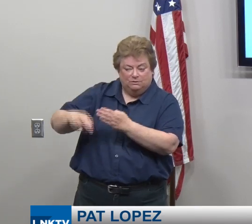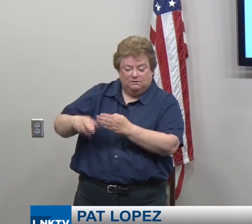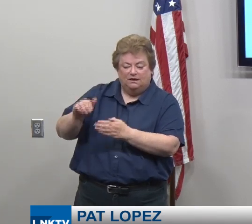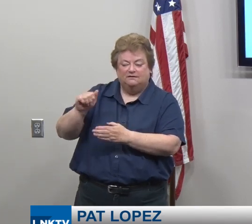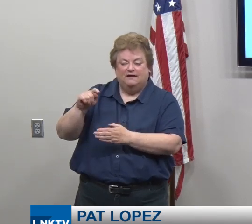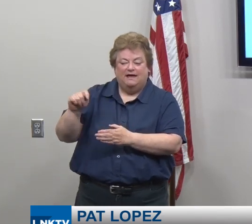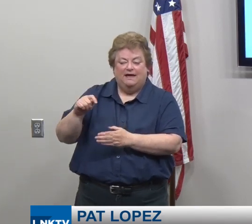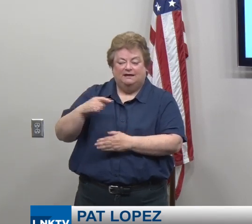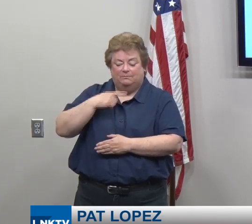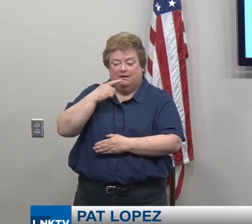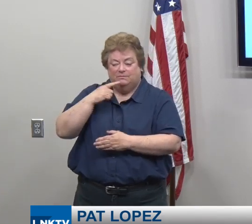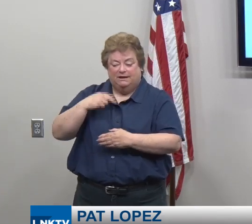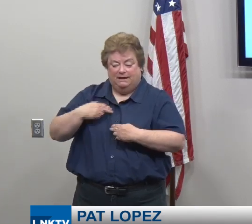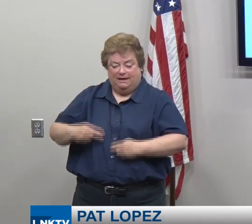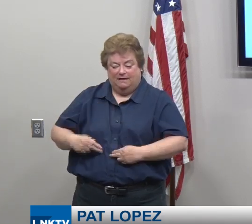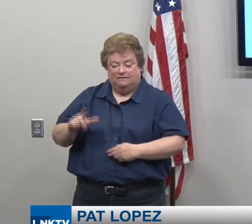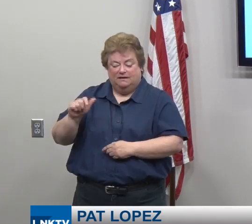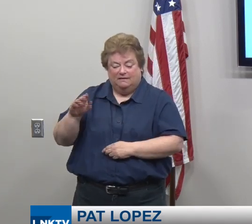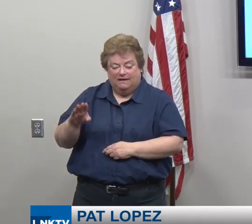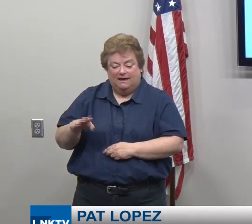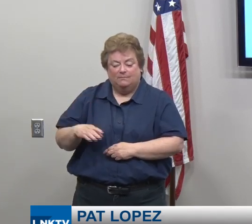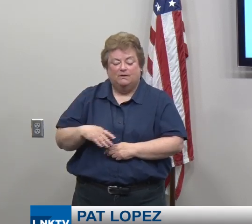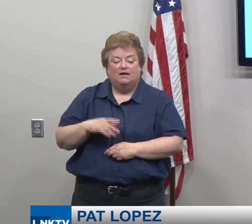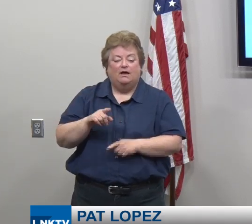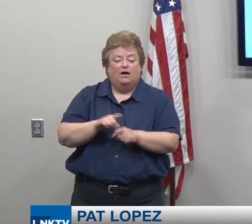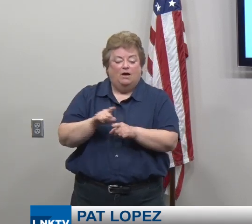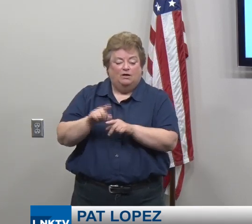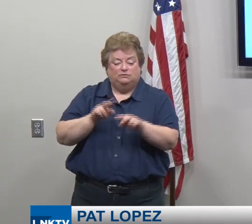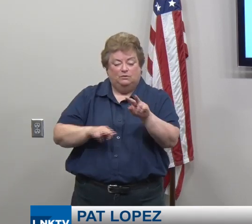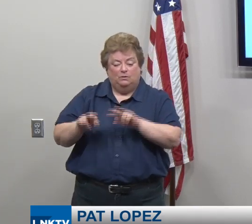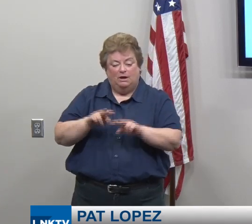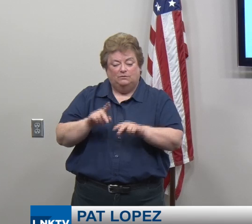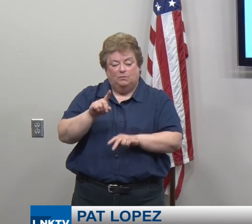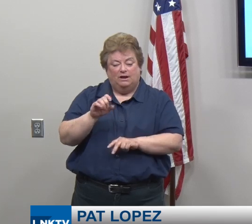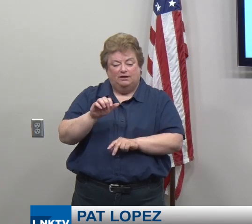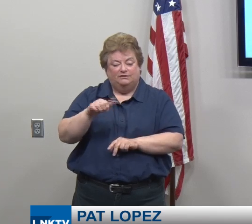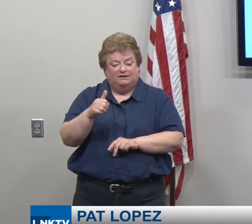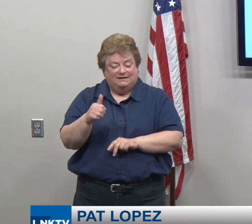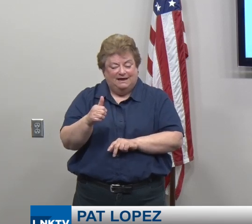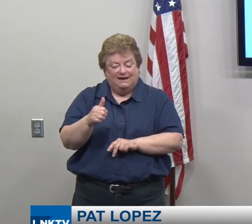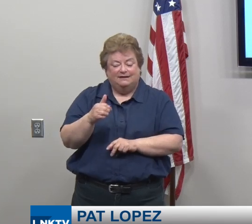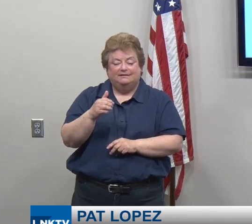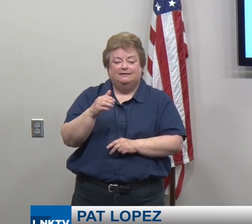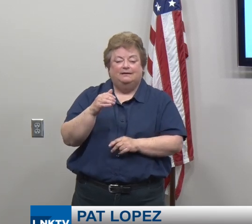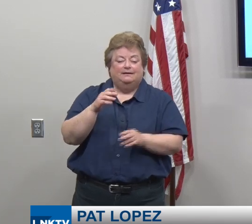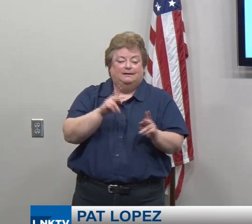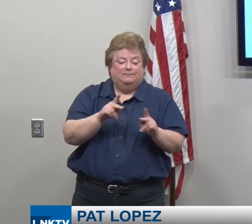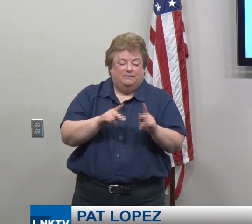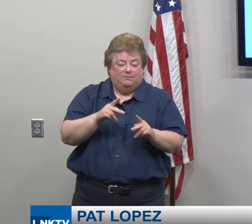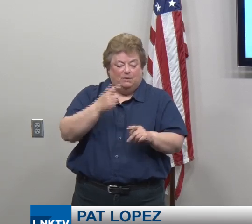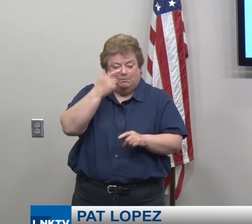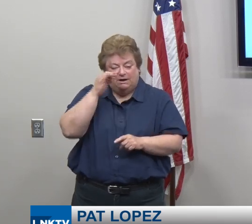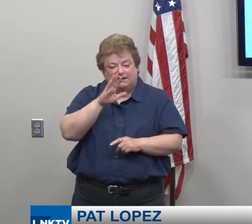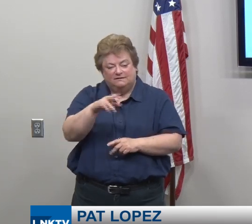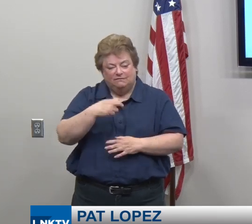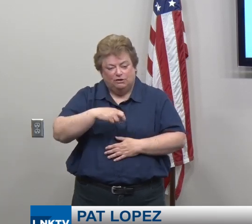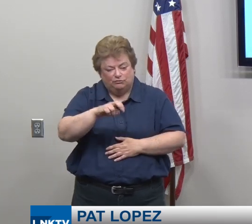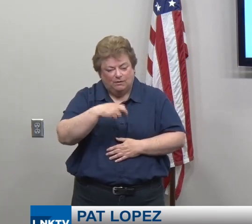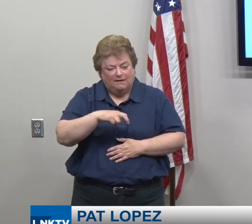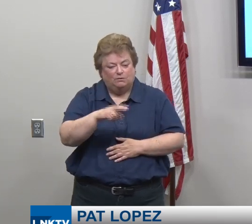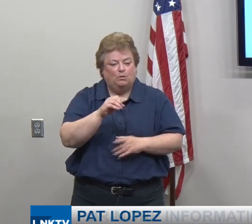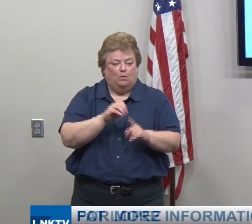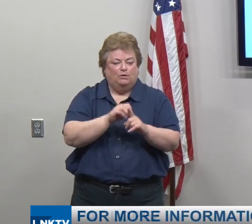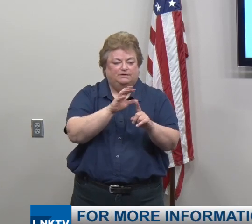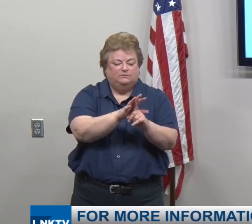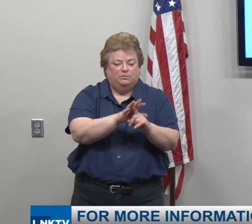lab. The health department is also monitoring 110 individuals due to travel history or exposure.